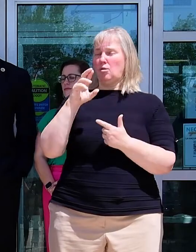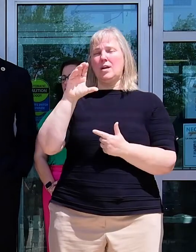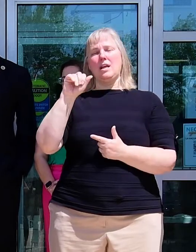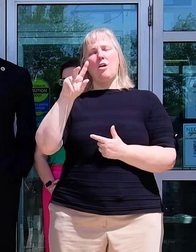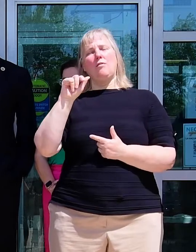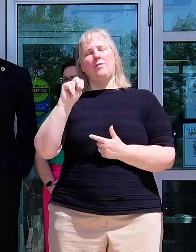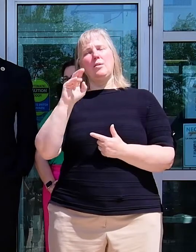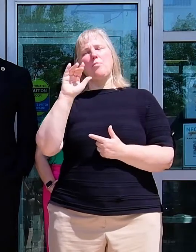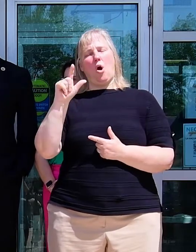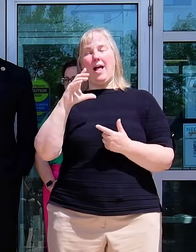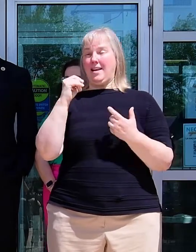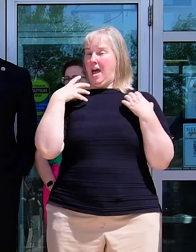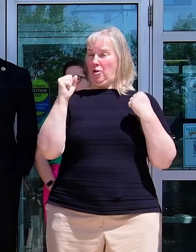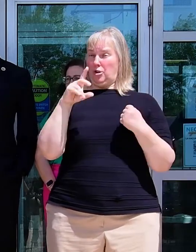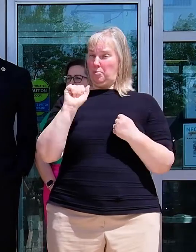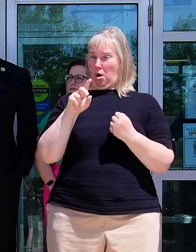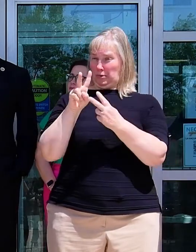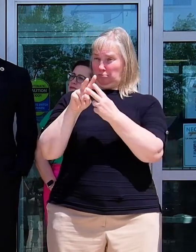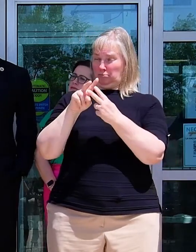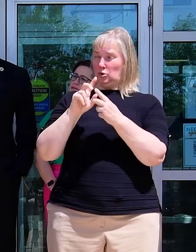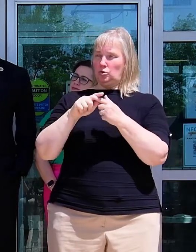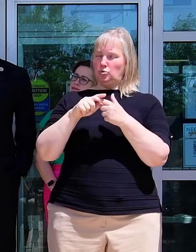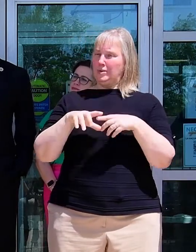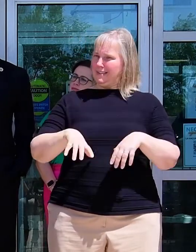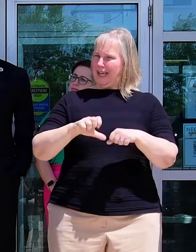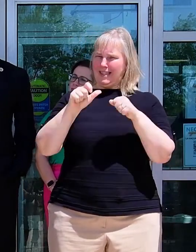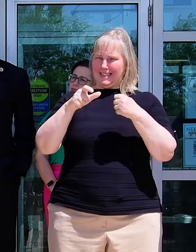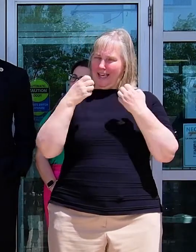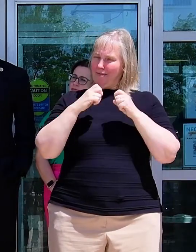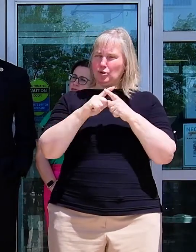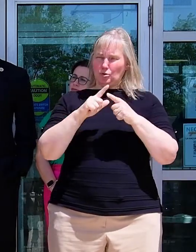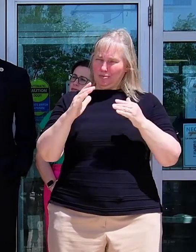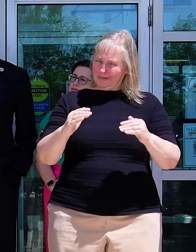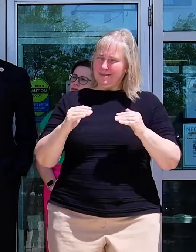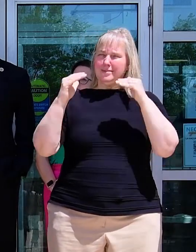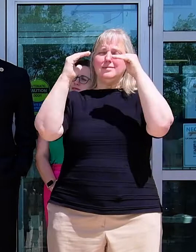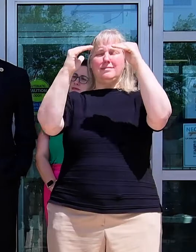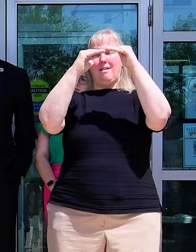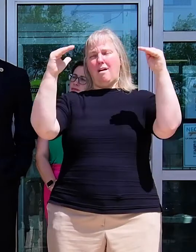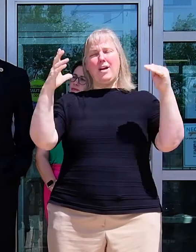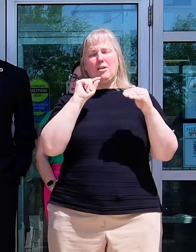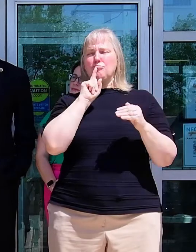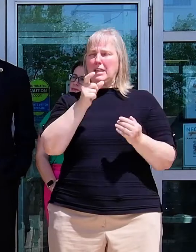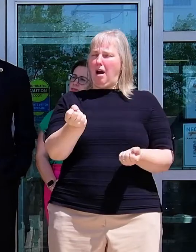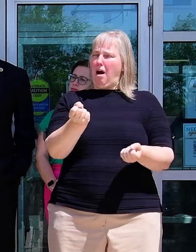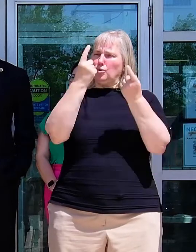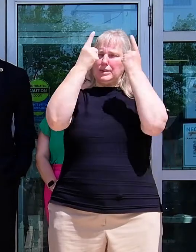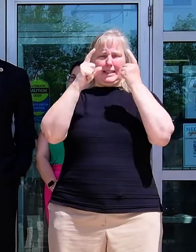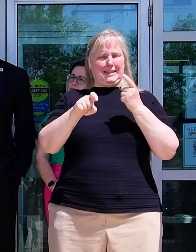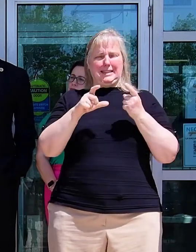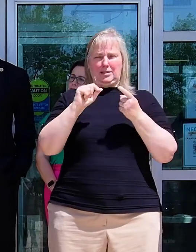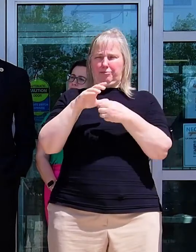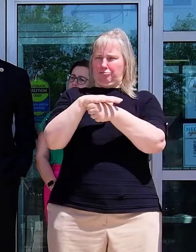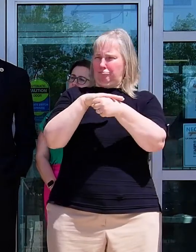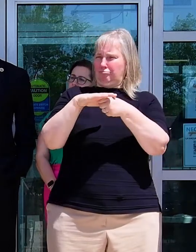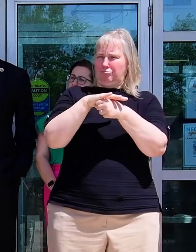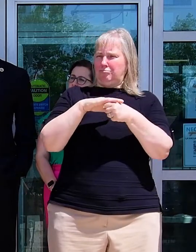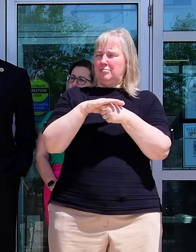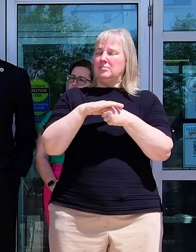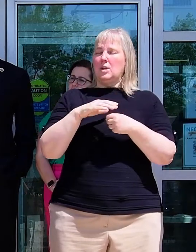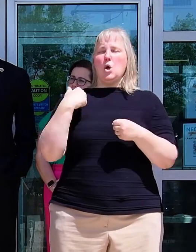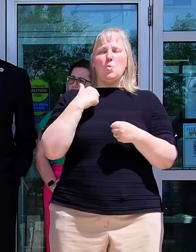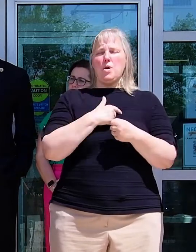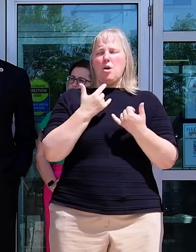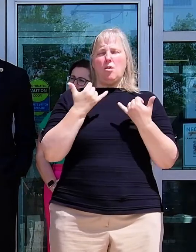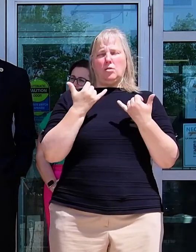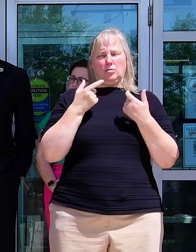Department to take this effort to the highest level and really understand the needs of the community. We are in a moment in